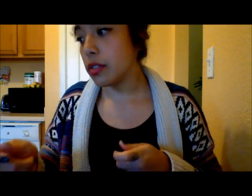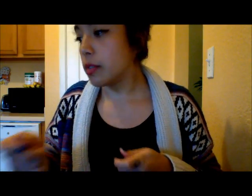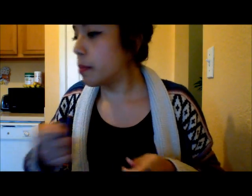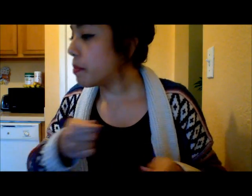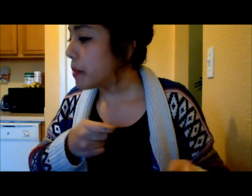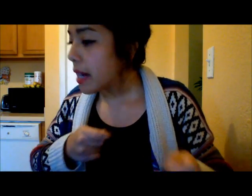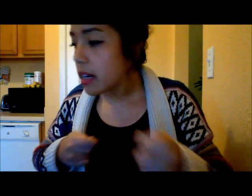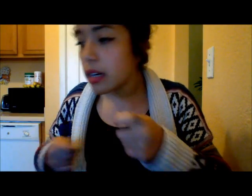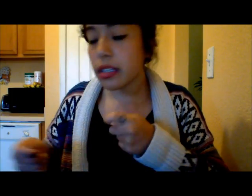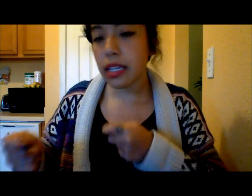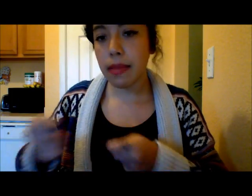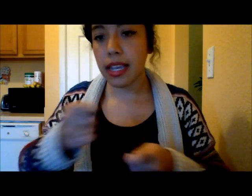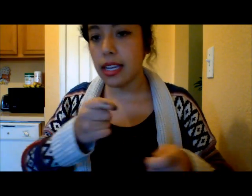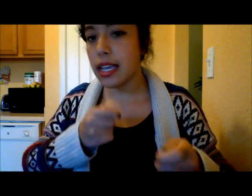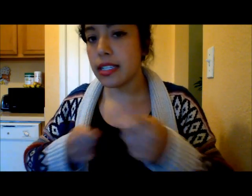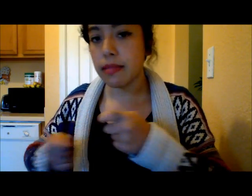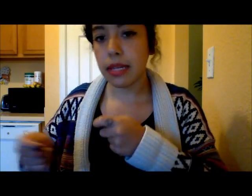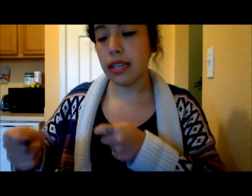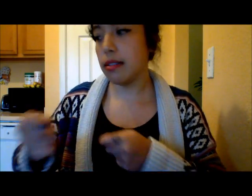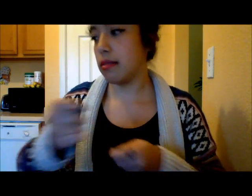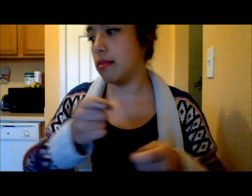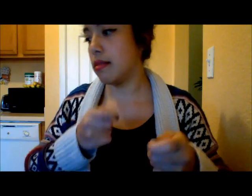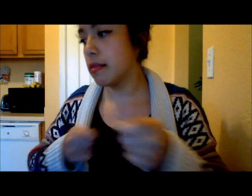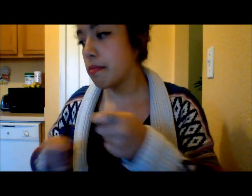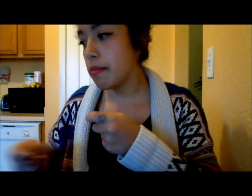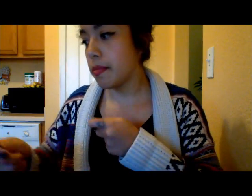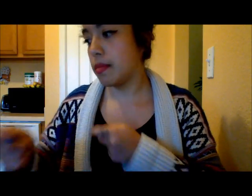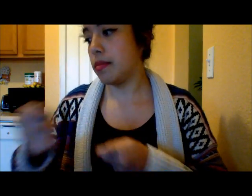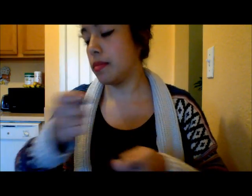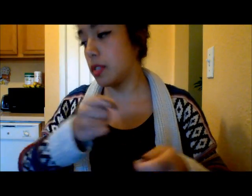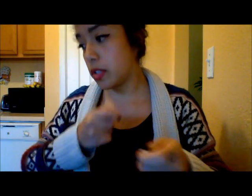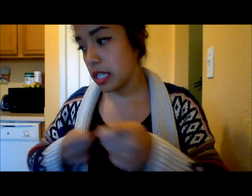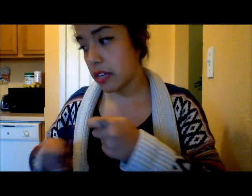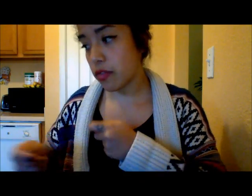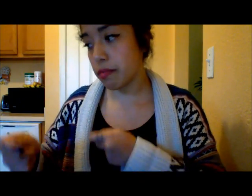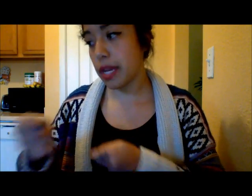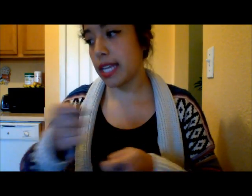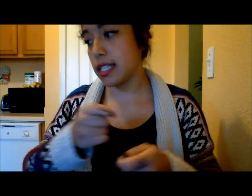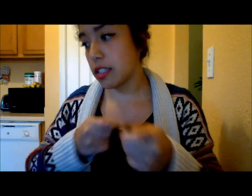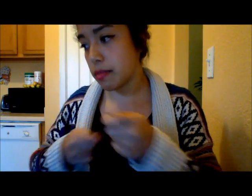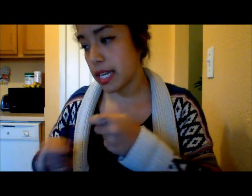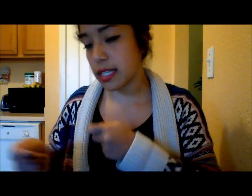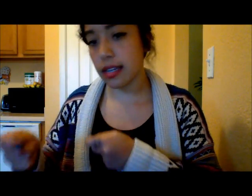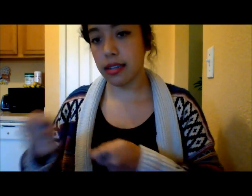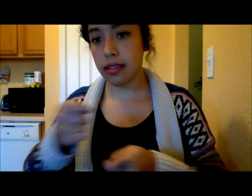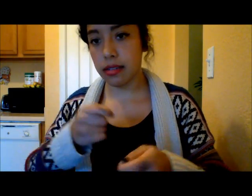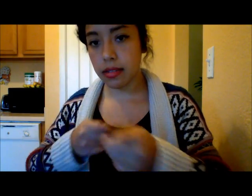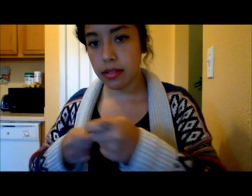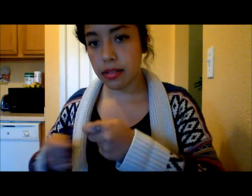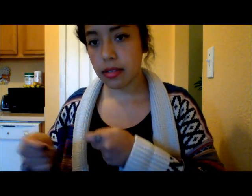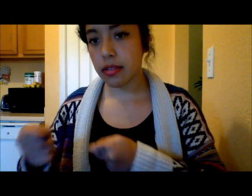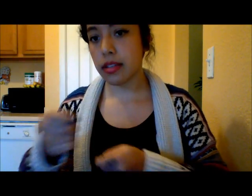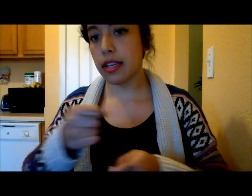To barely making ends meet. To live from paycheck to paycheck. Okay.